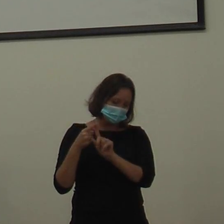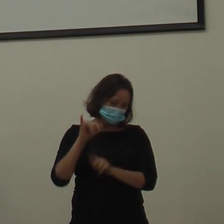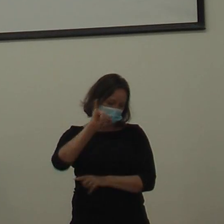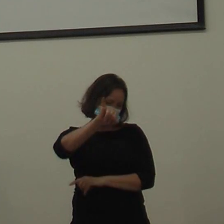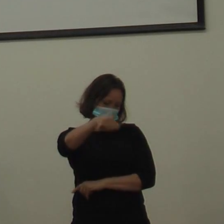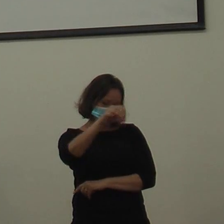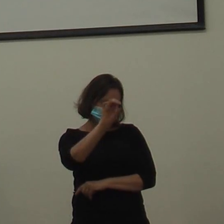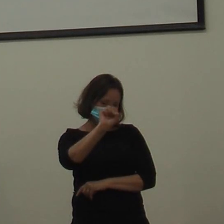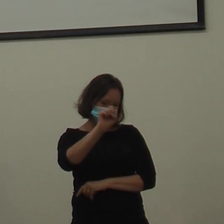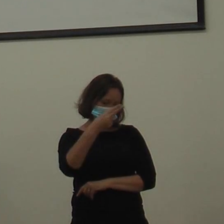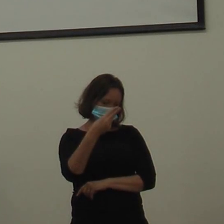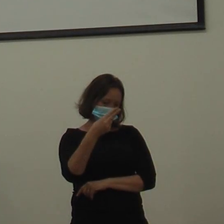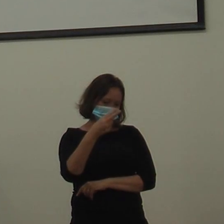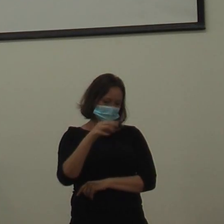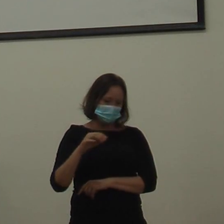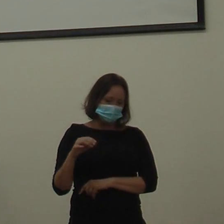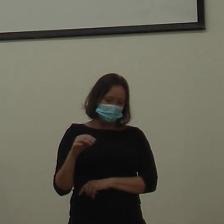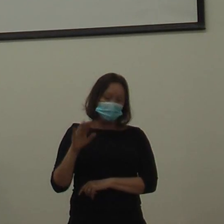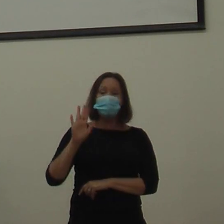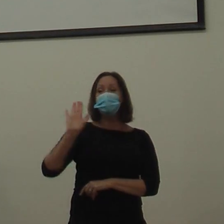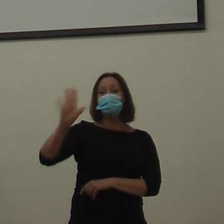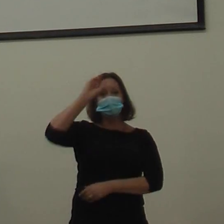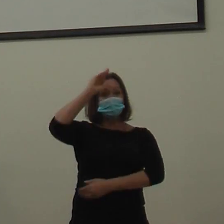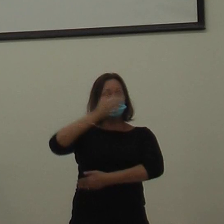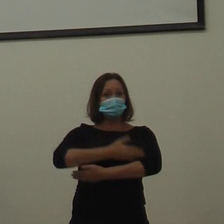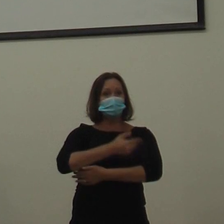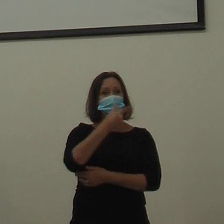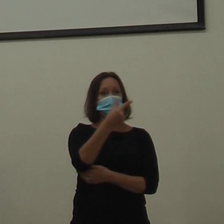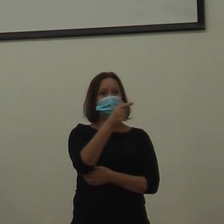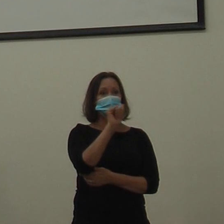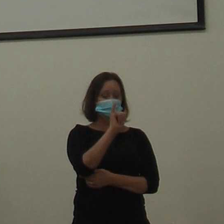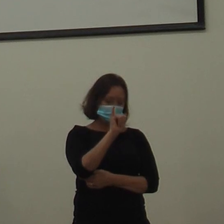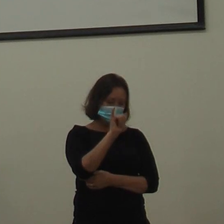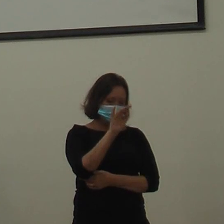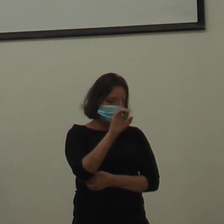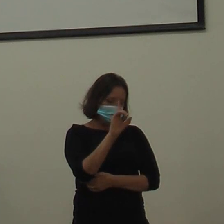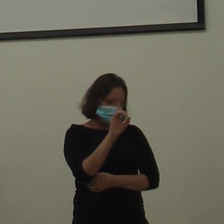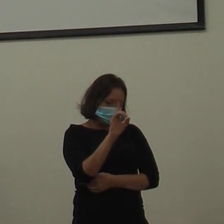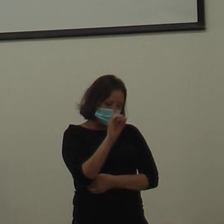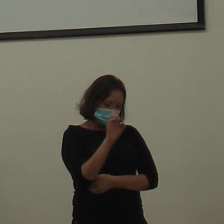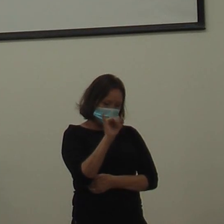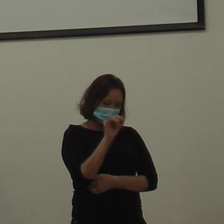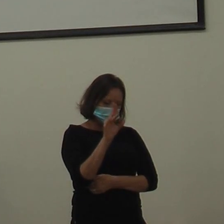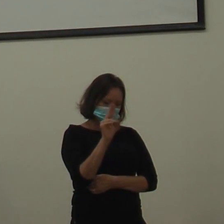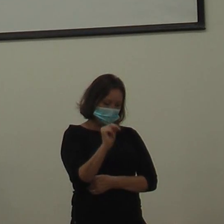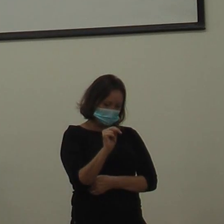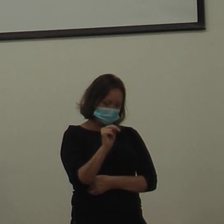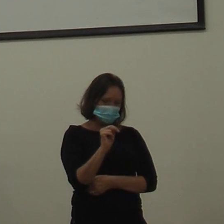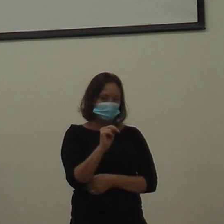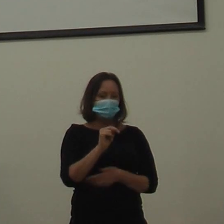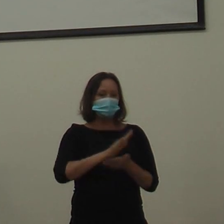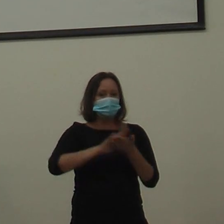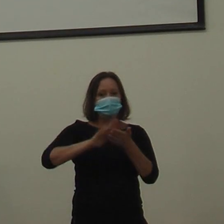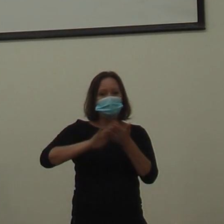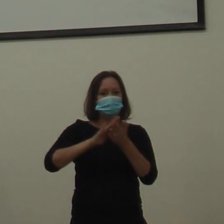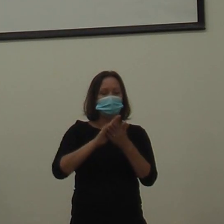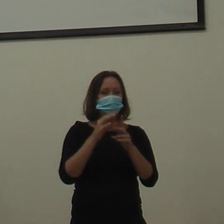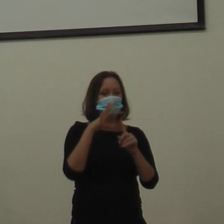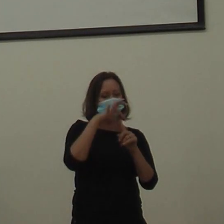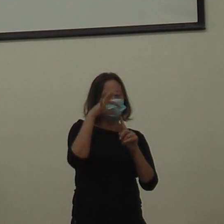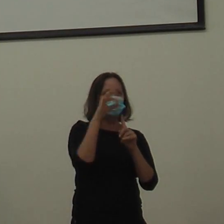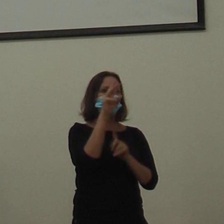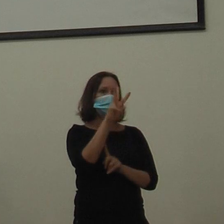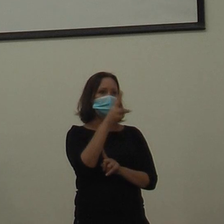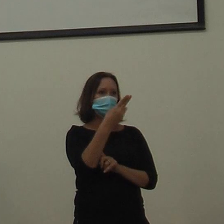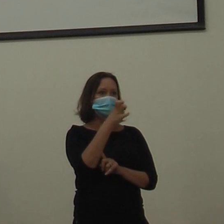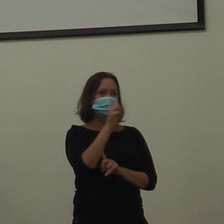where his son Gideon was threshing wheat in a winepress to keep it from the Midianites. When the angel of the Lord appeared to